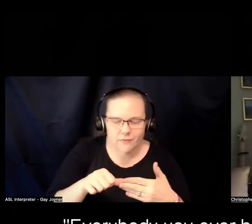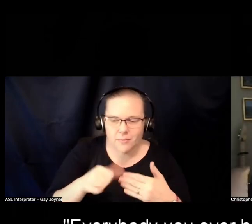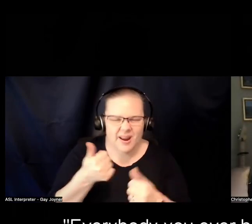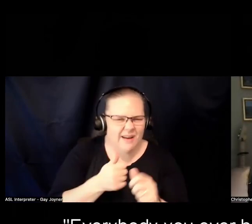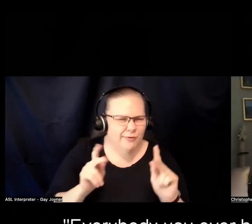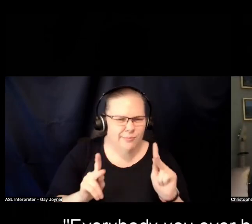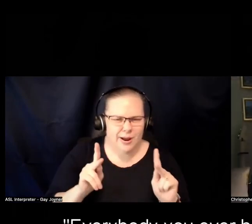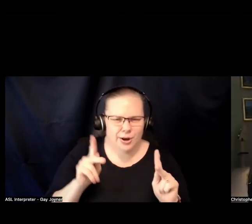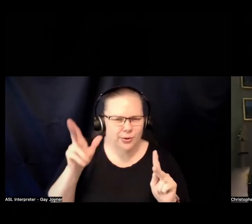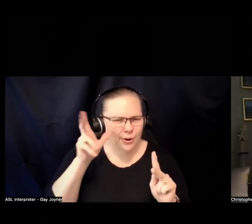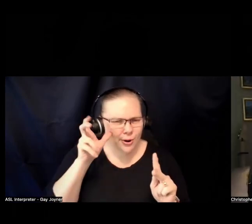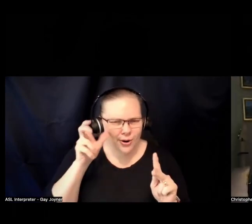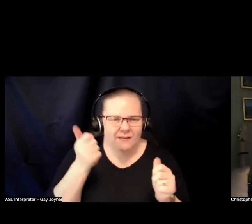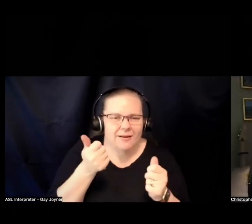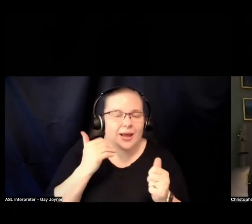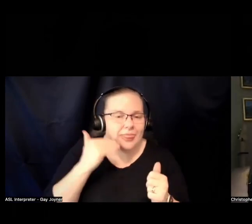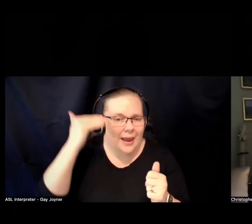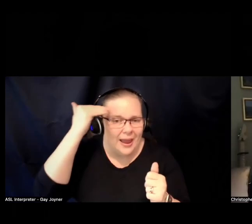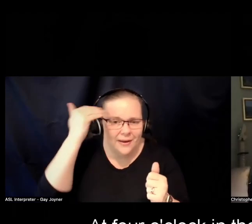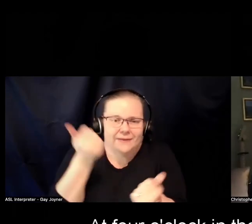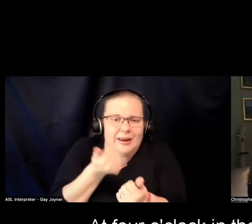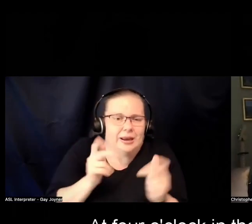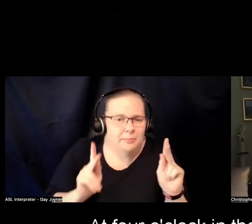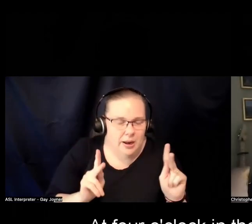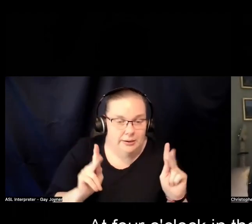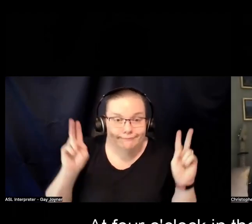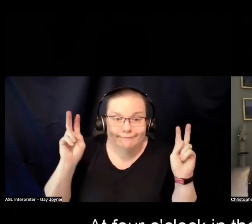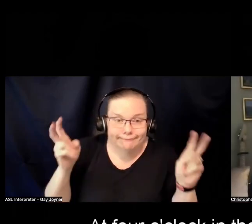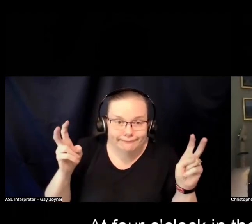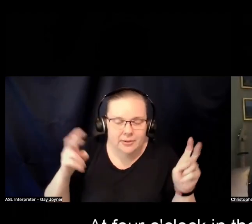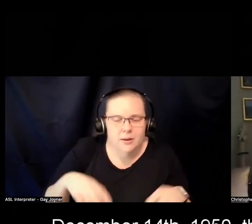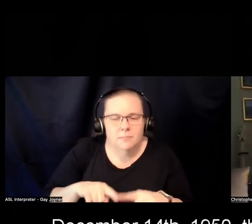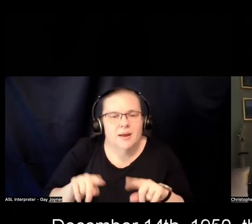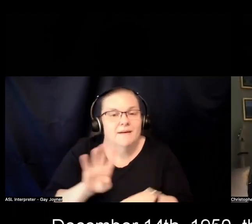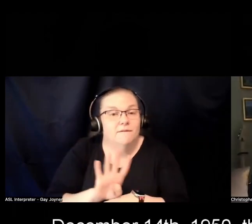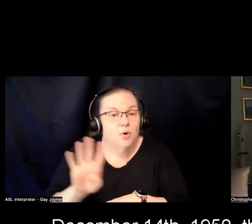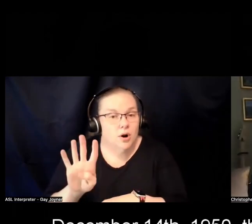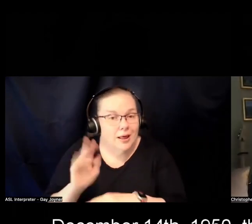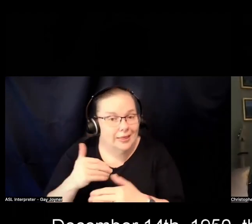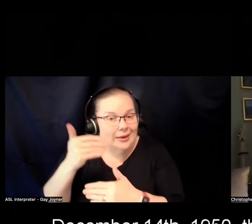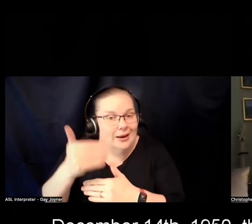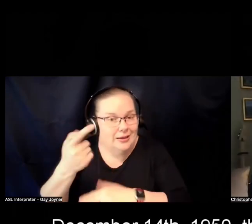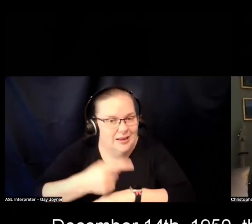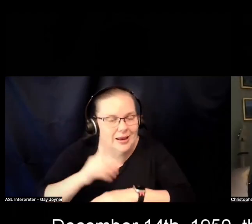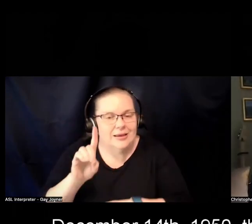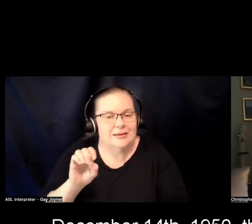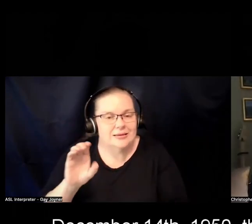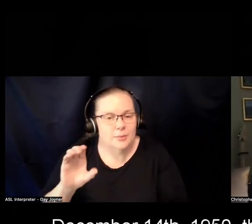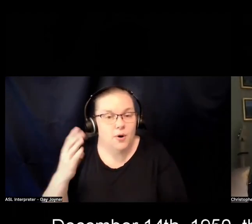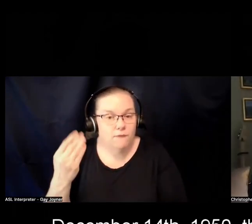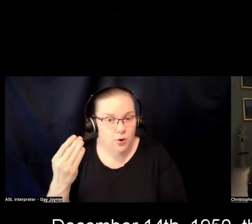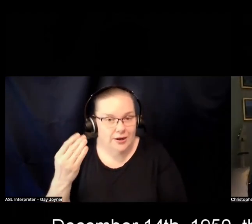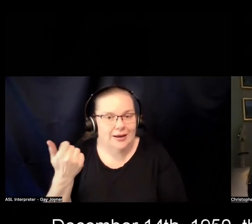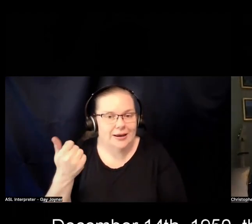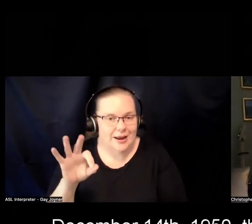heard of who is the head of anything, end quote. At 4 o'clock in the afternoon the next day, December 14th, 1950, the